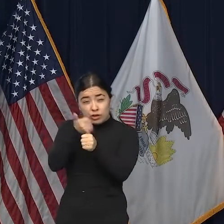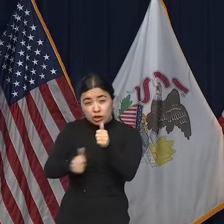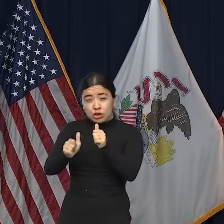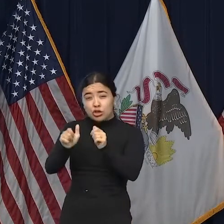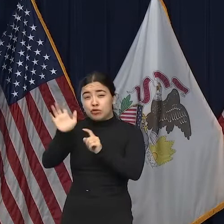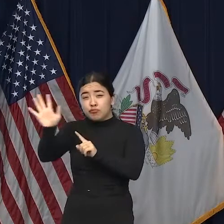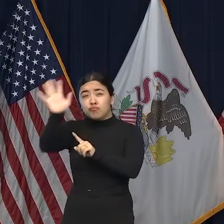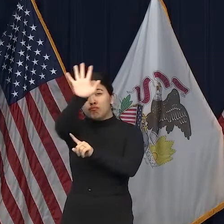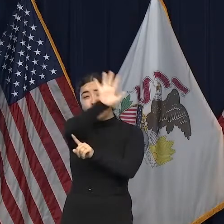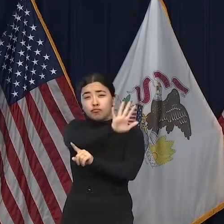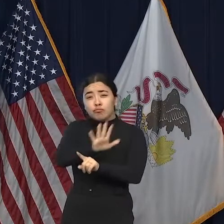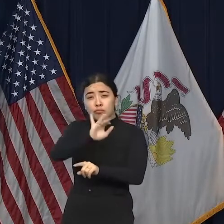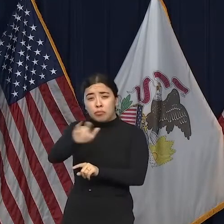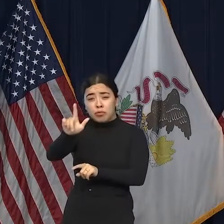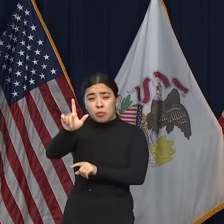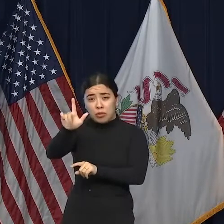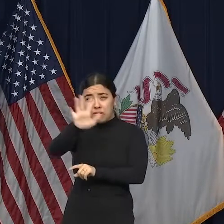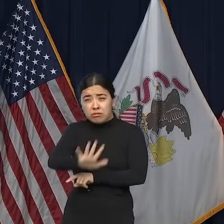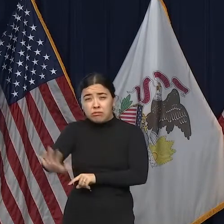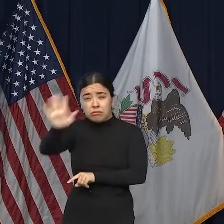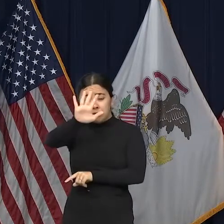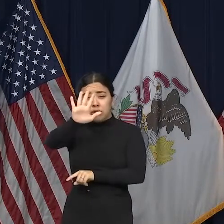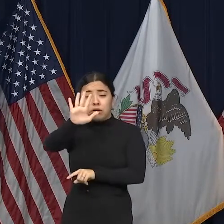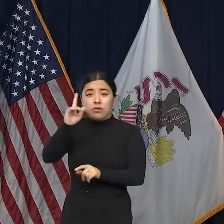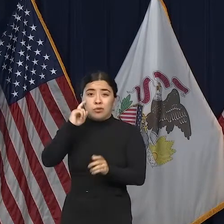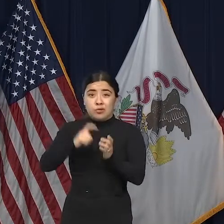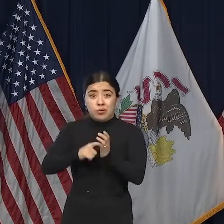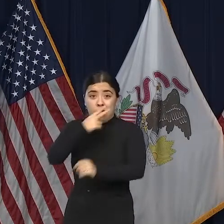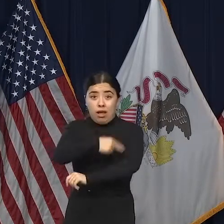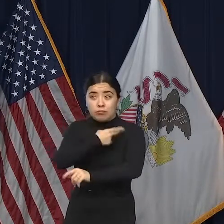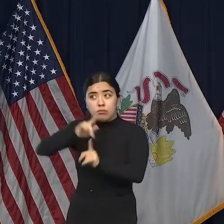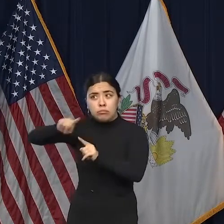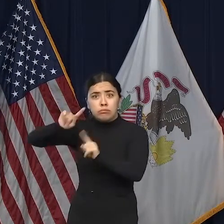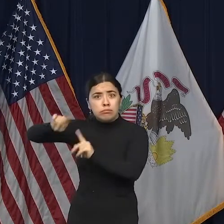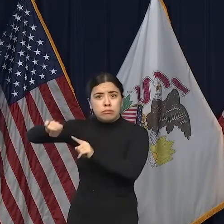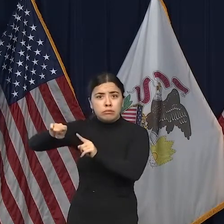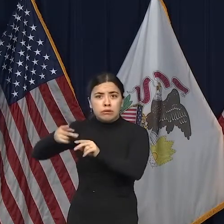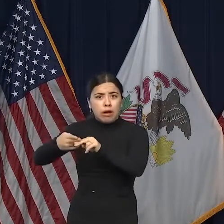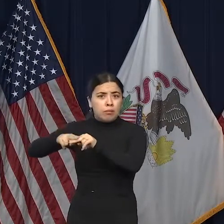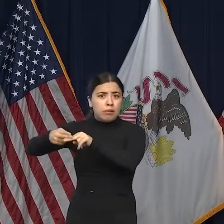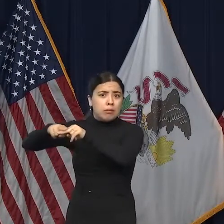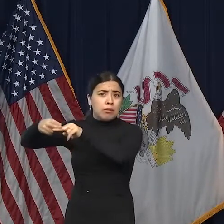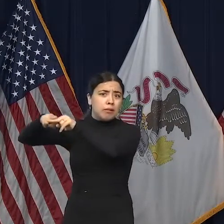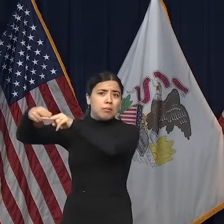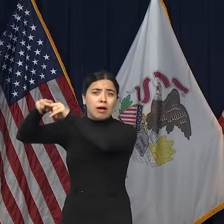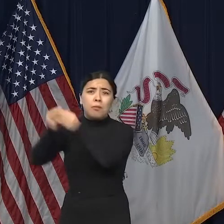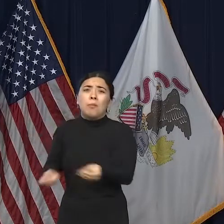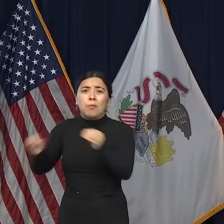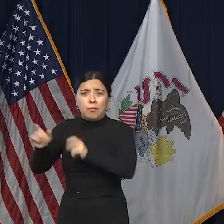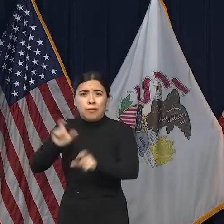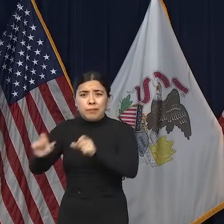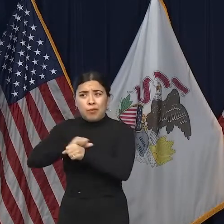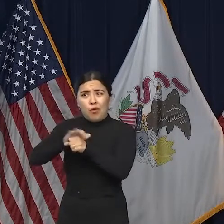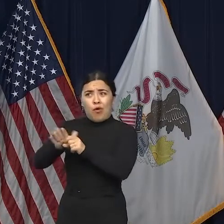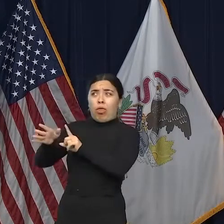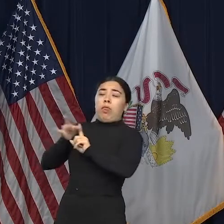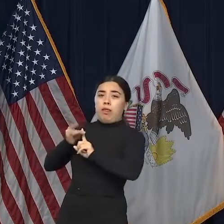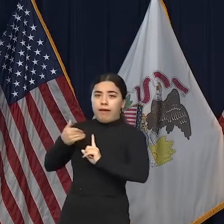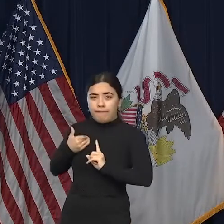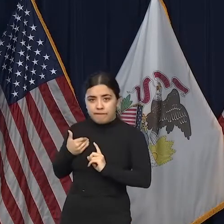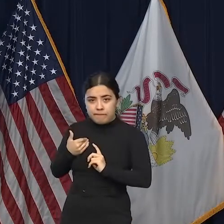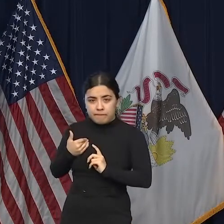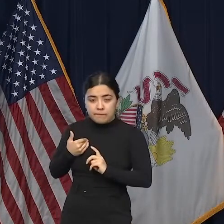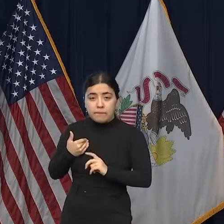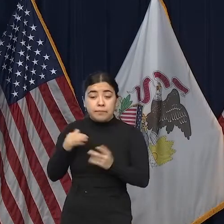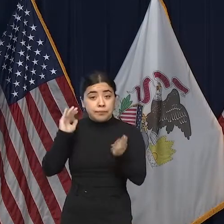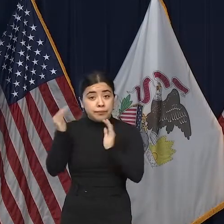regions has seen an increase in the average number of people going into the hospital every day with COVID-19. Also,